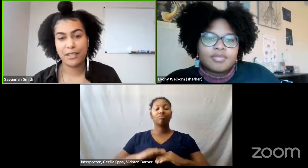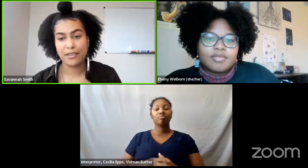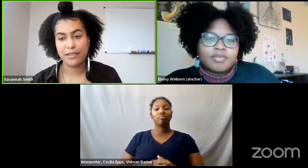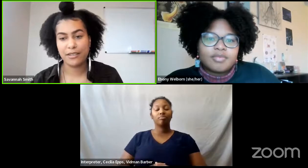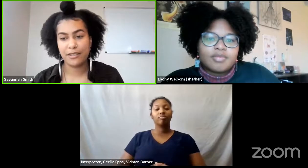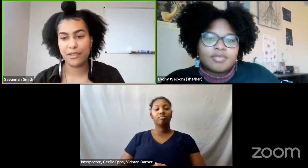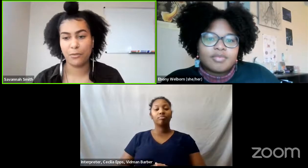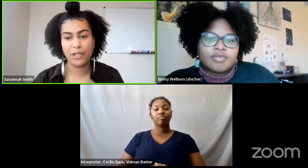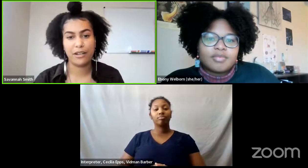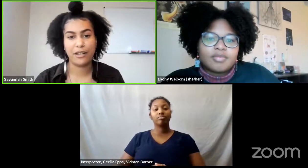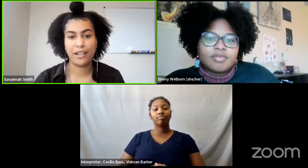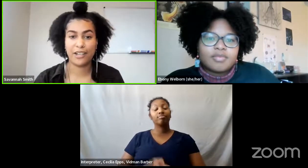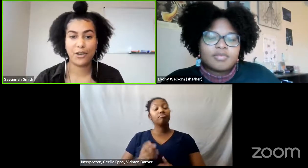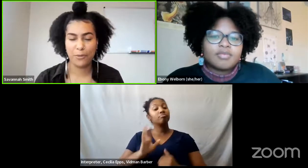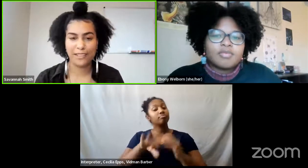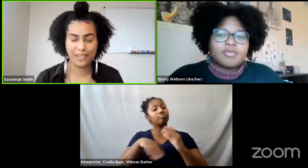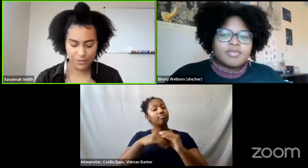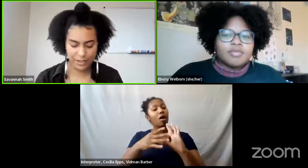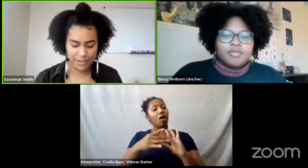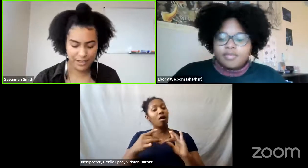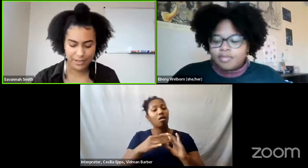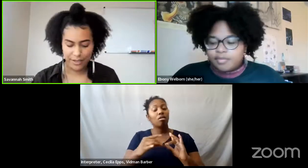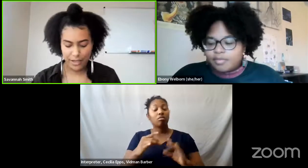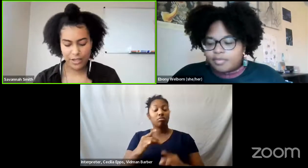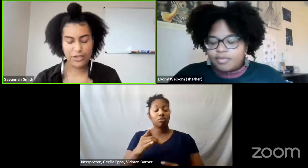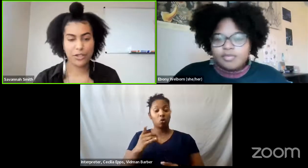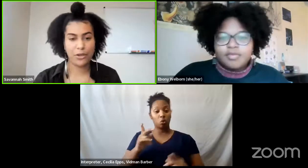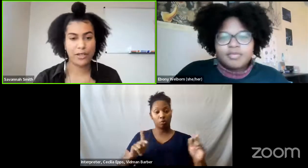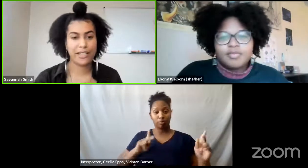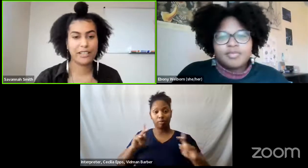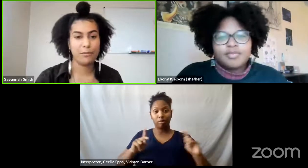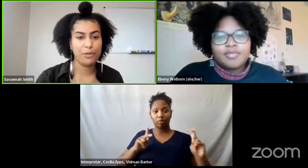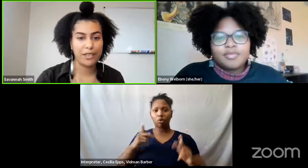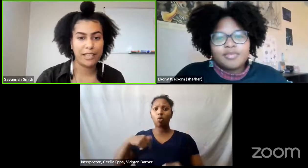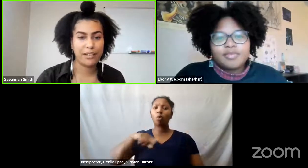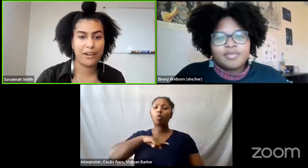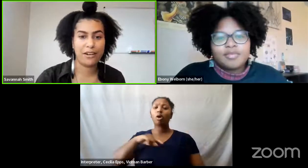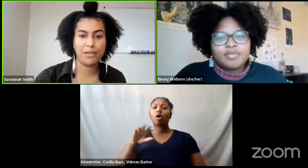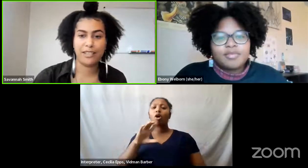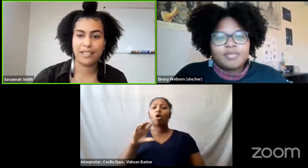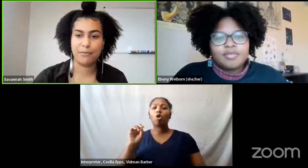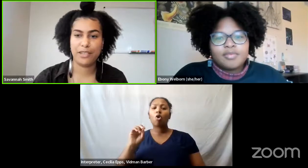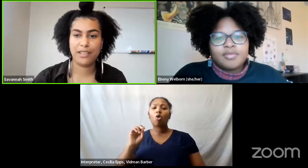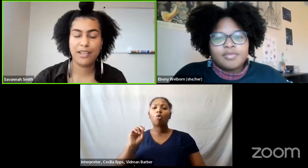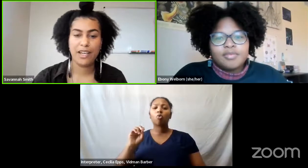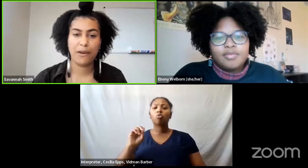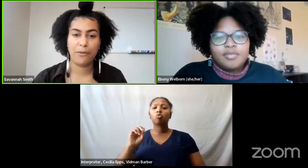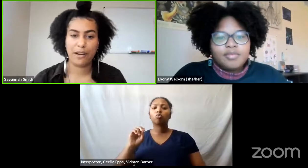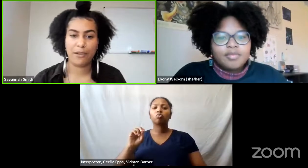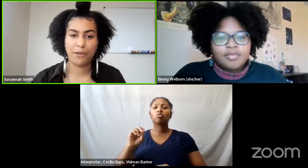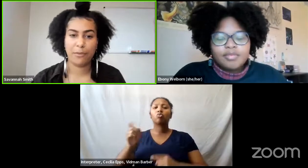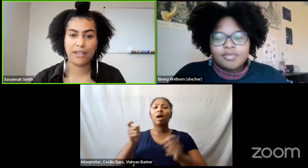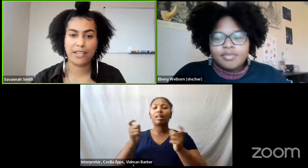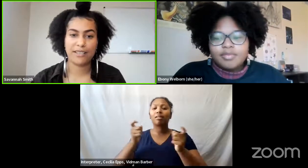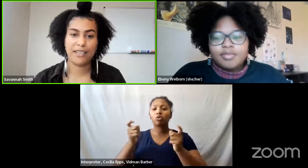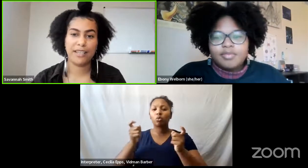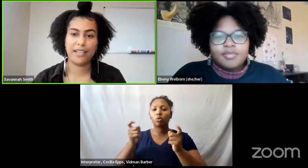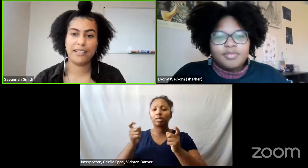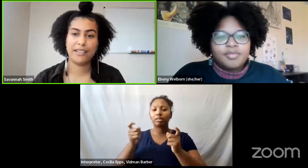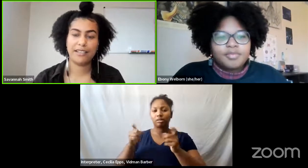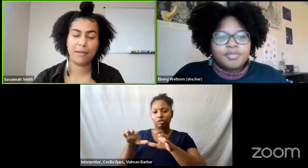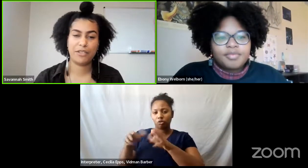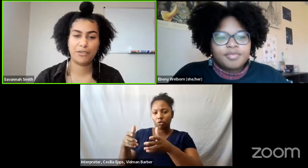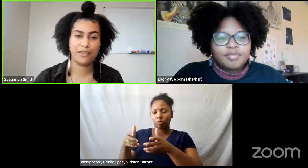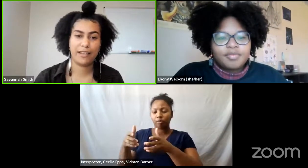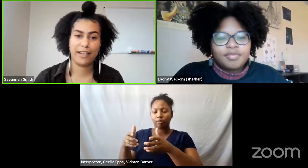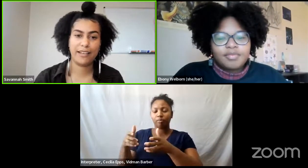as humans, we are a co-regulatory species. So in community, our ability to be aware of our bodies